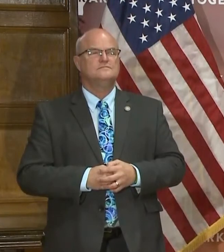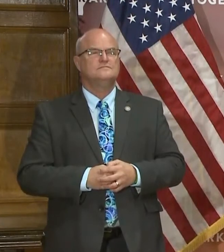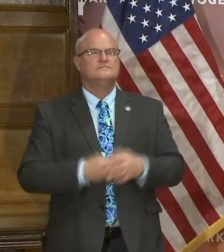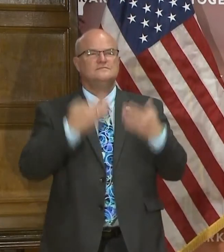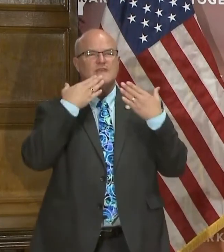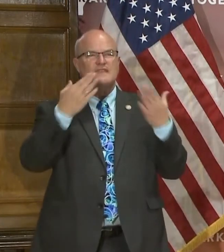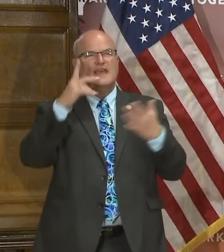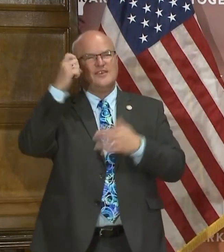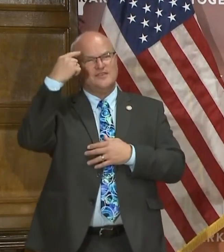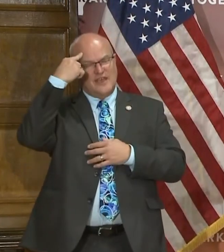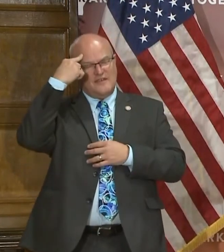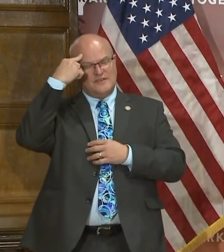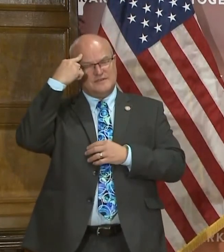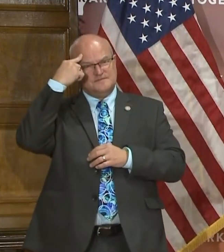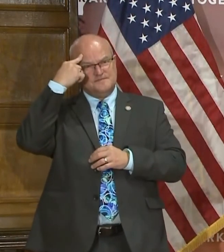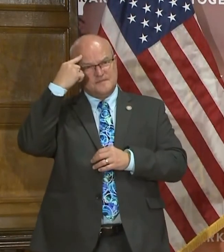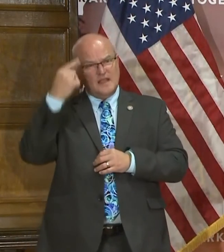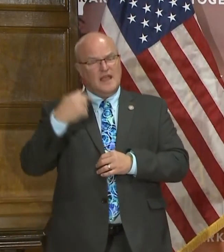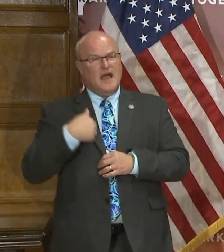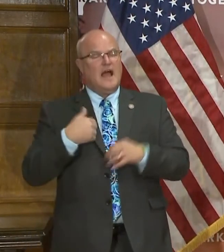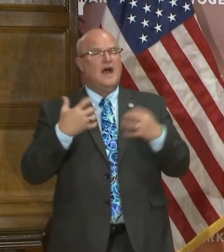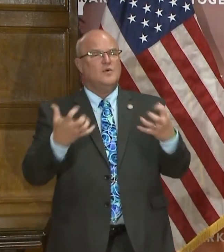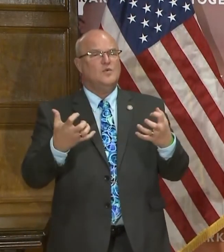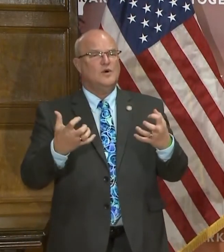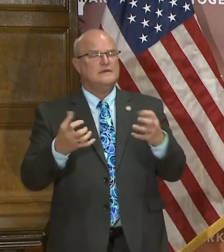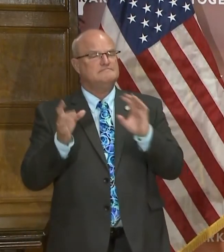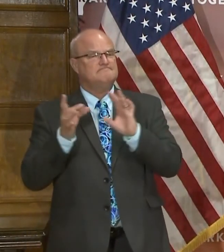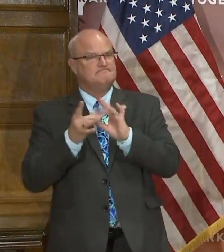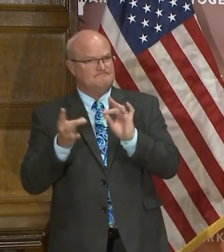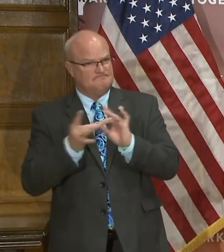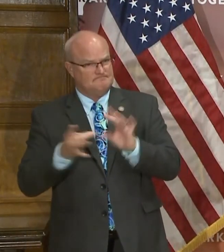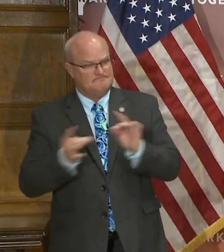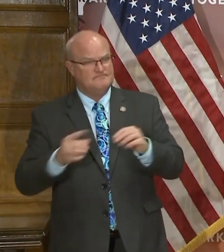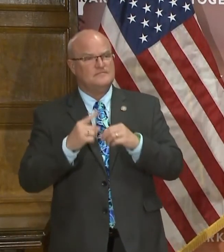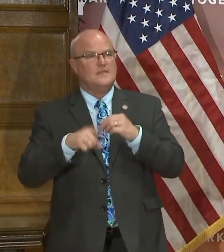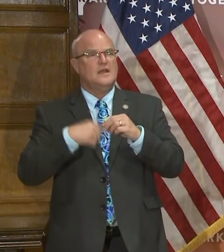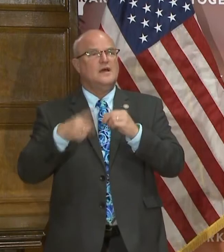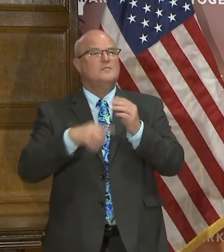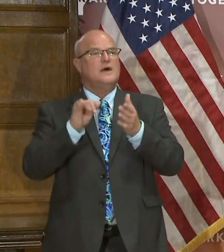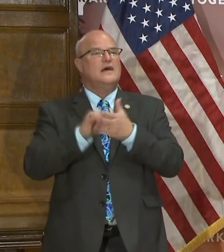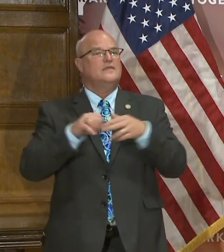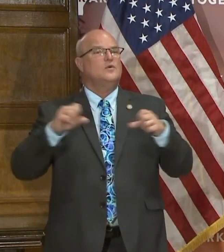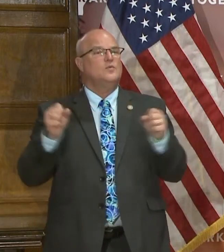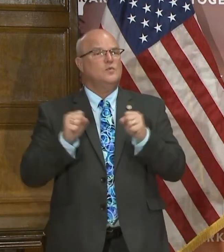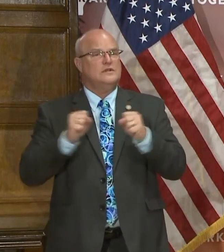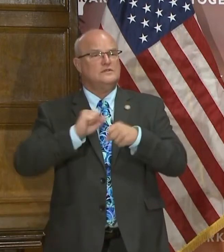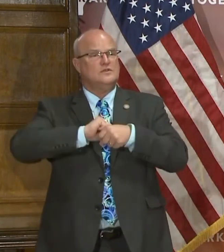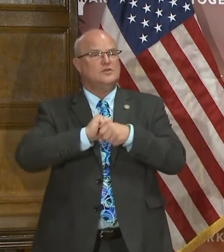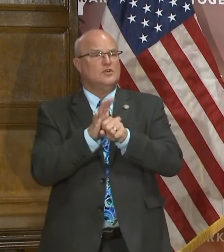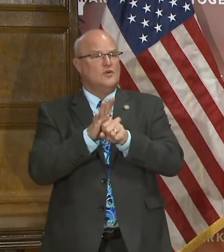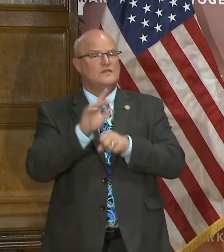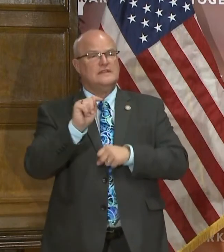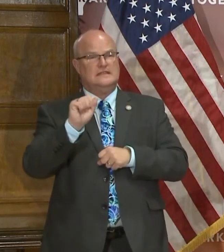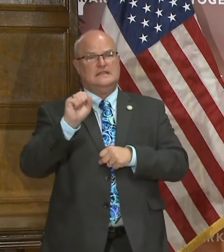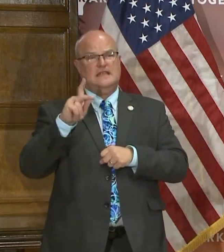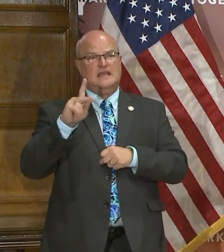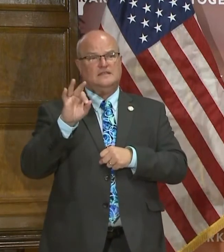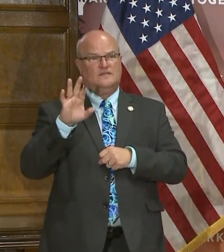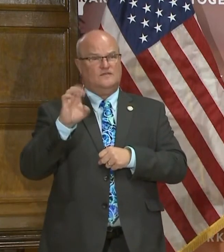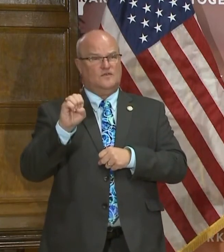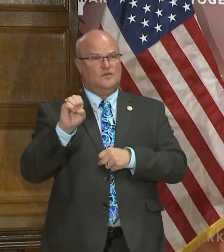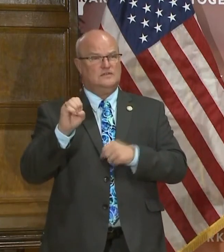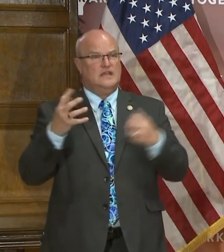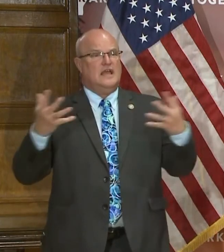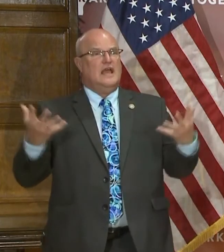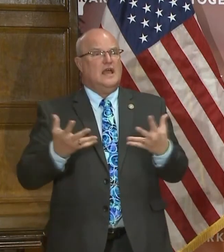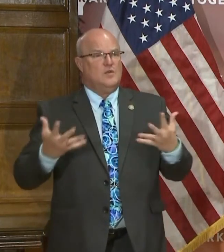Thank you, Governor Hutchinson. So I wanted to give everyone a little bit of insight about the Winter COVID Task Force and what the task